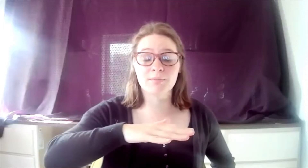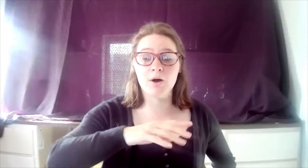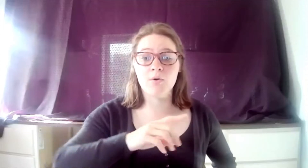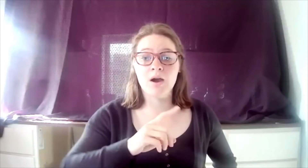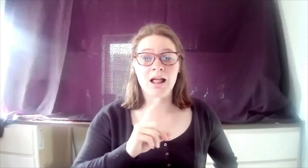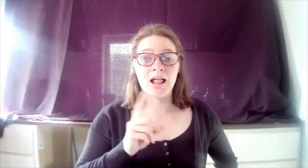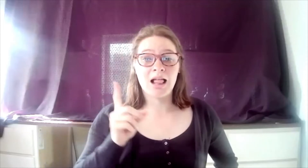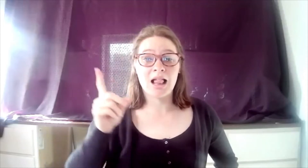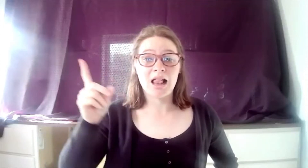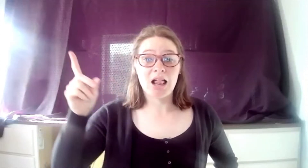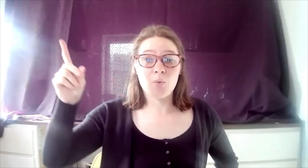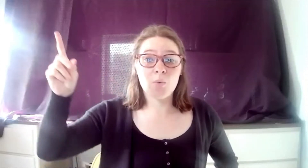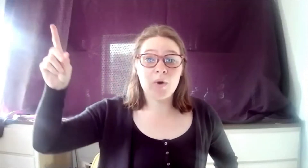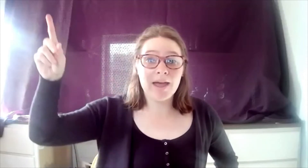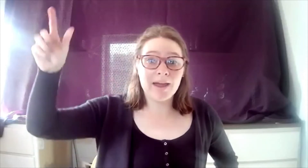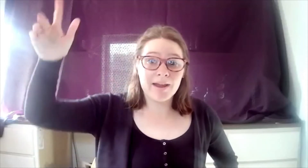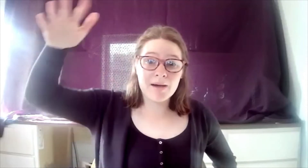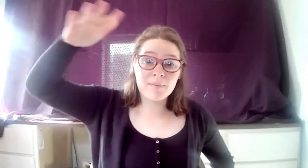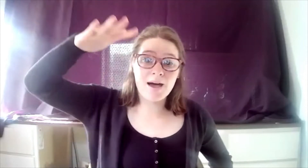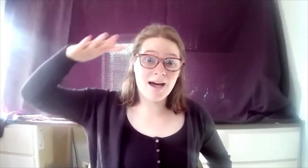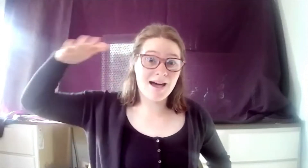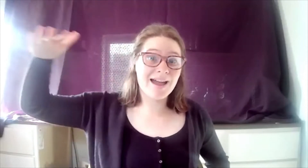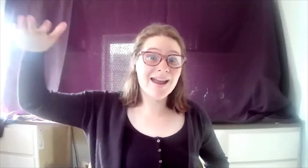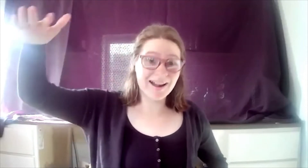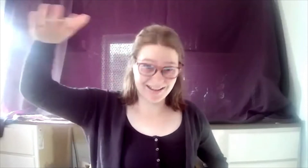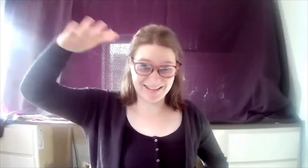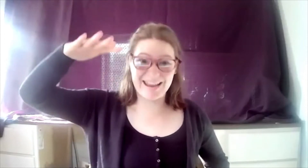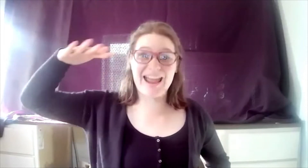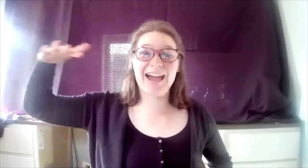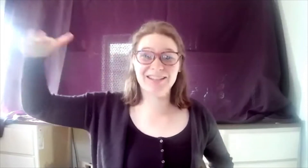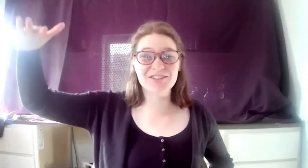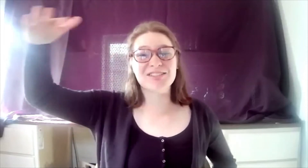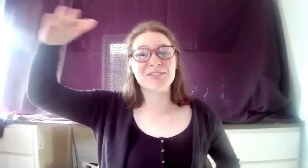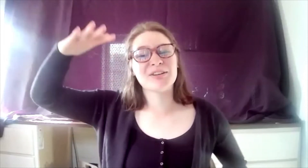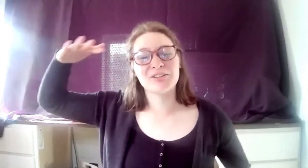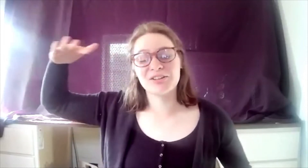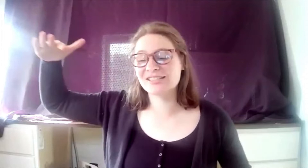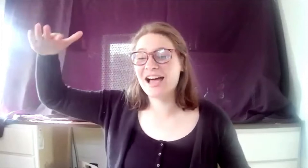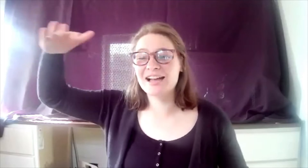rainbow, way up high. Yeah, you get to wiggle your tongue.